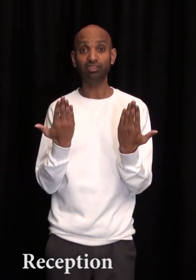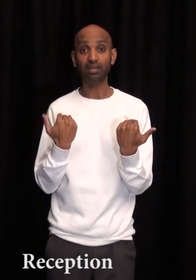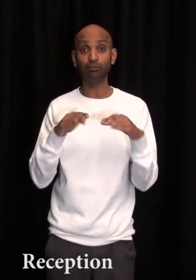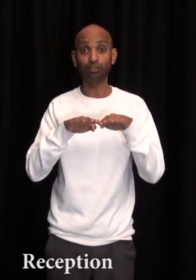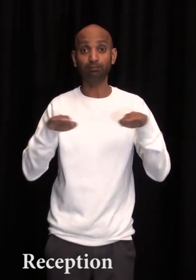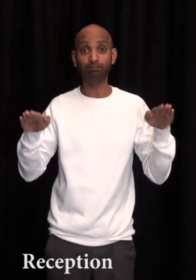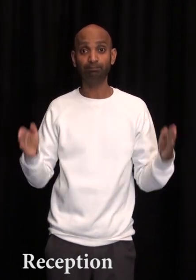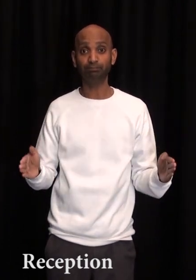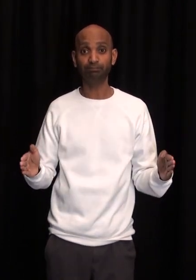reception.